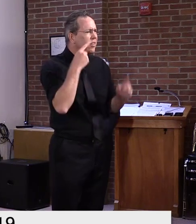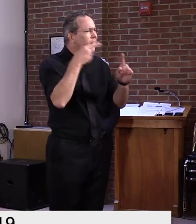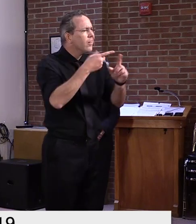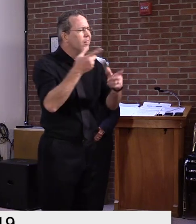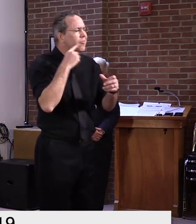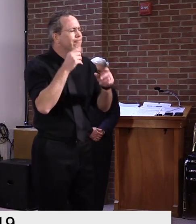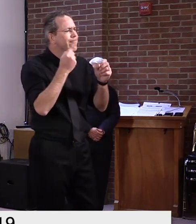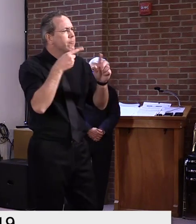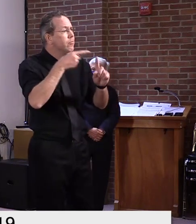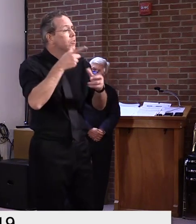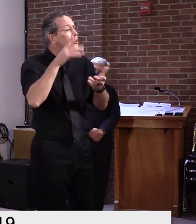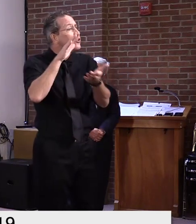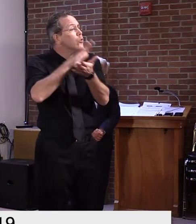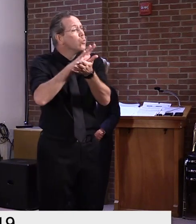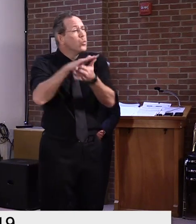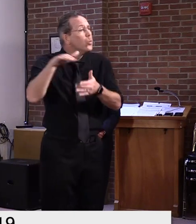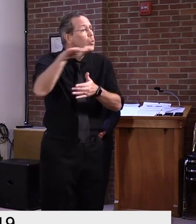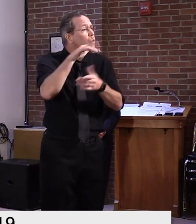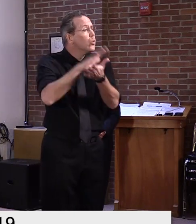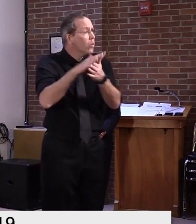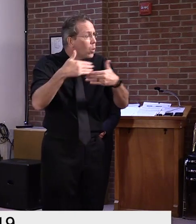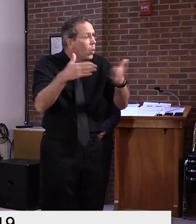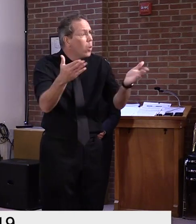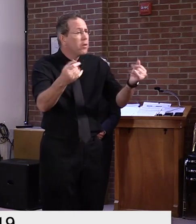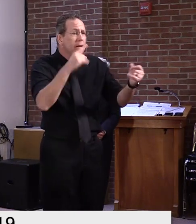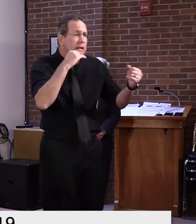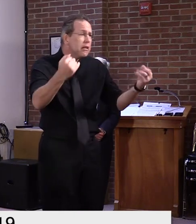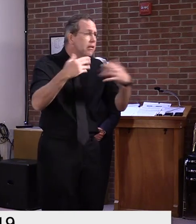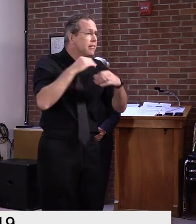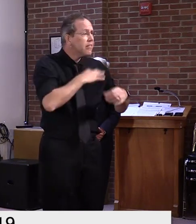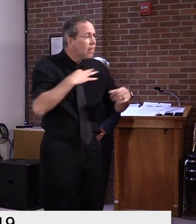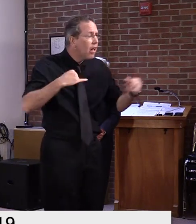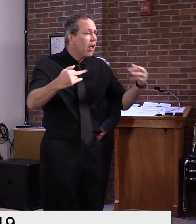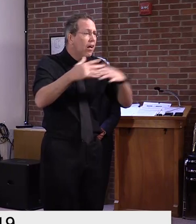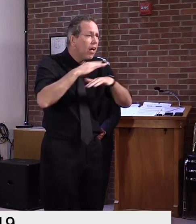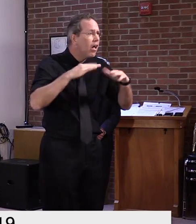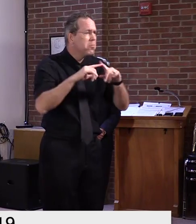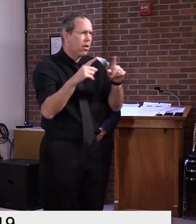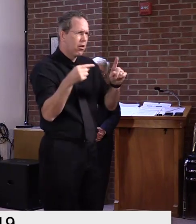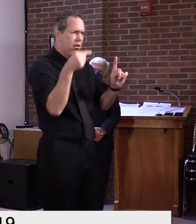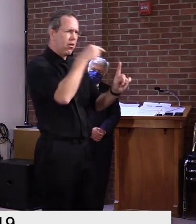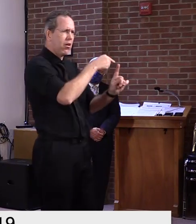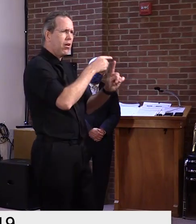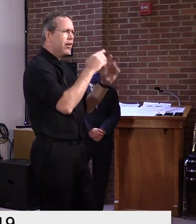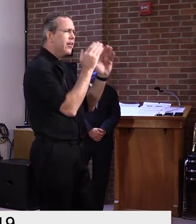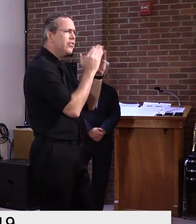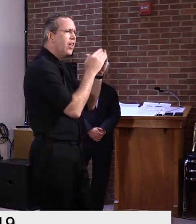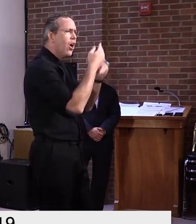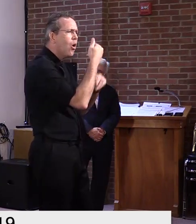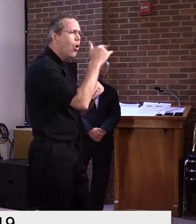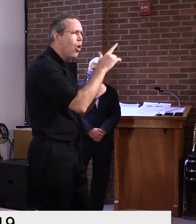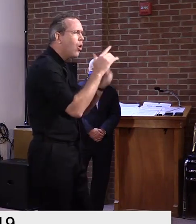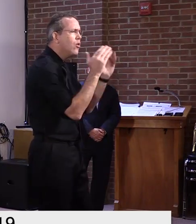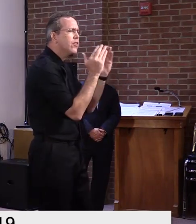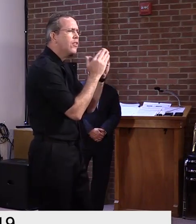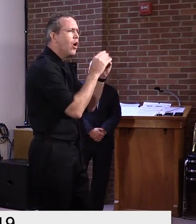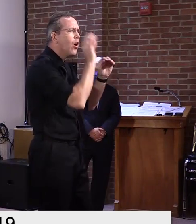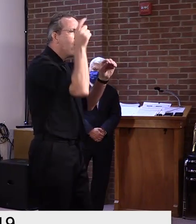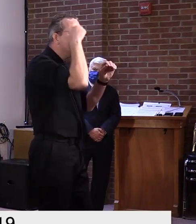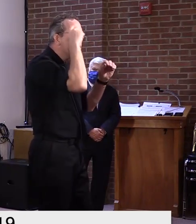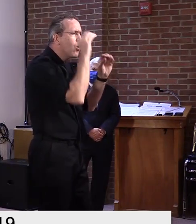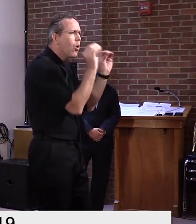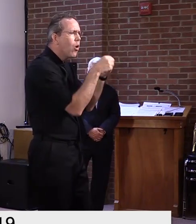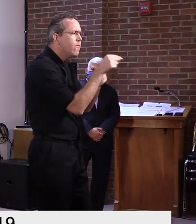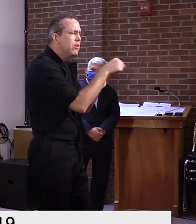has yet to fully open Burlington City Hall. Is the state offering any sort of help to these cities and towns unable to